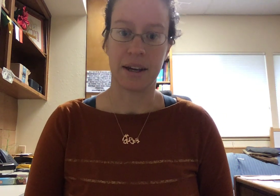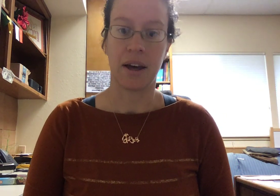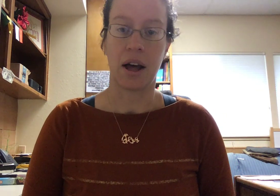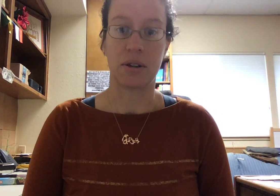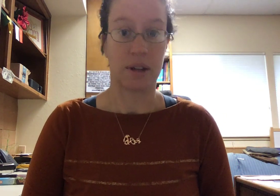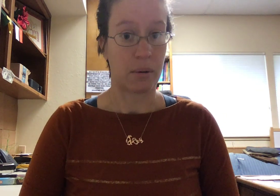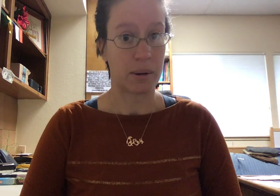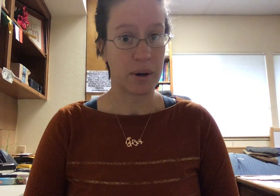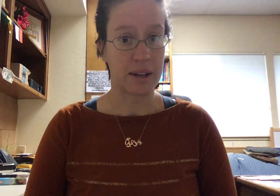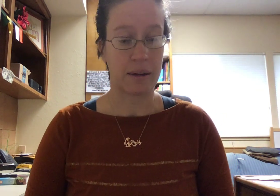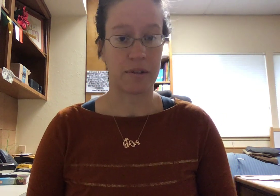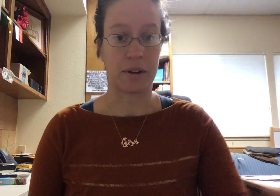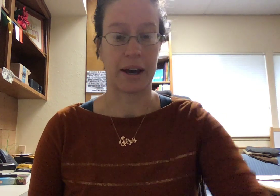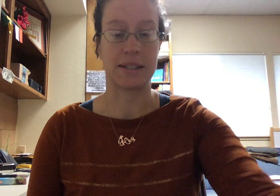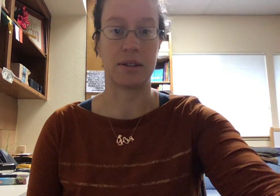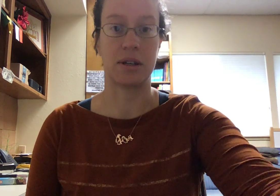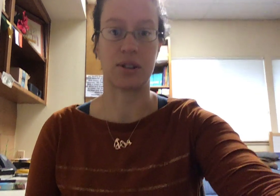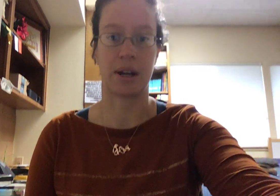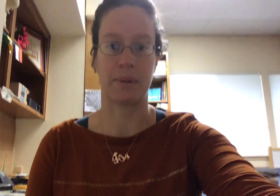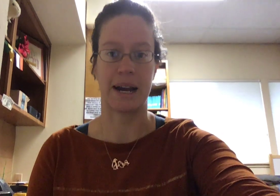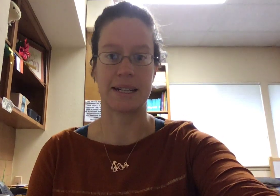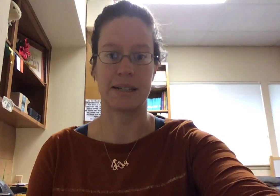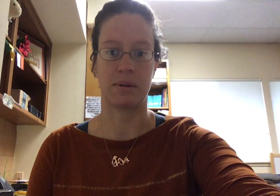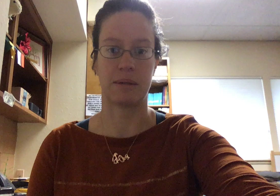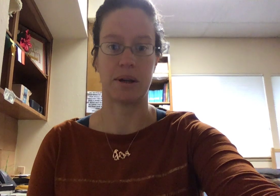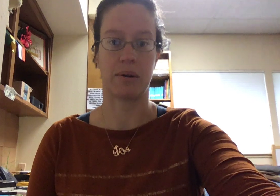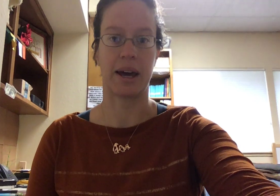I'll do that one more time for you guys so you can try to practice it with me, okay?